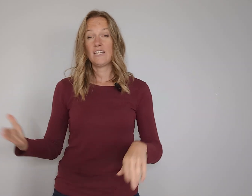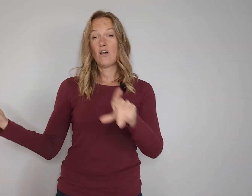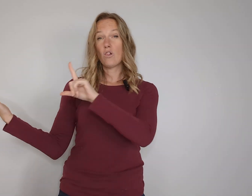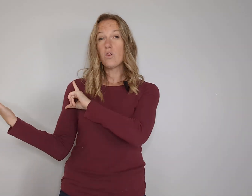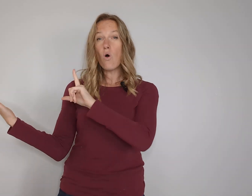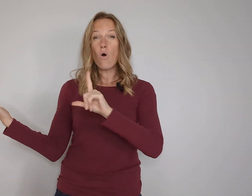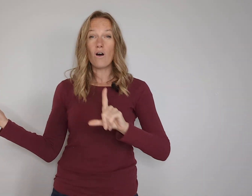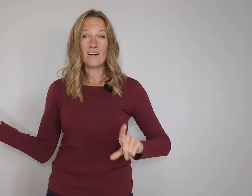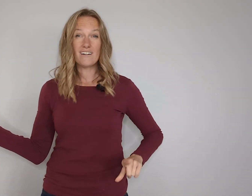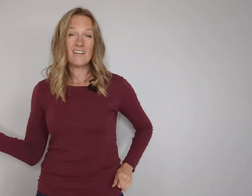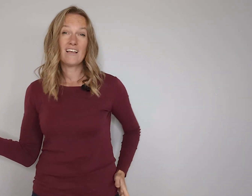in, Lord,